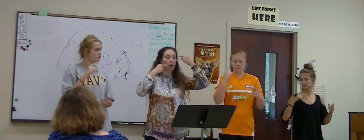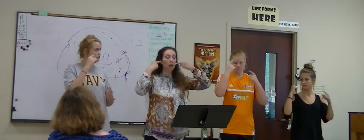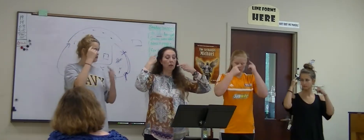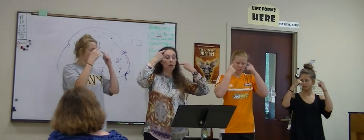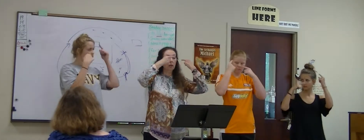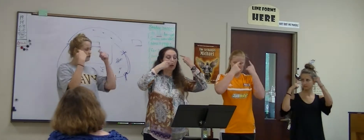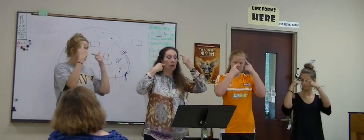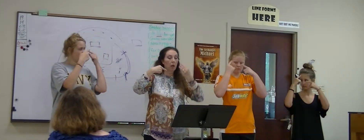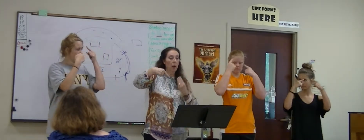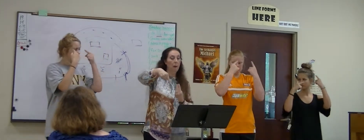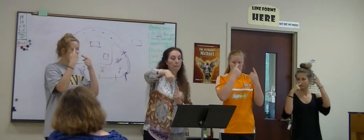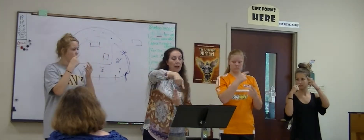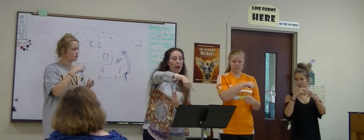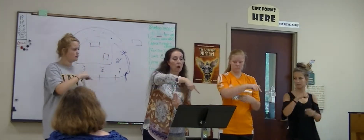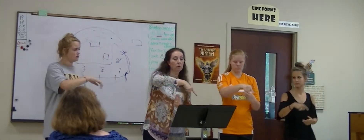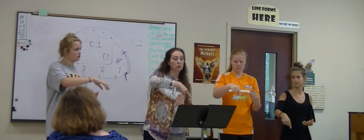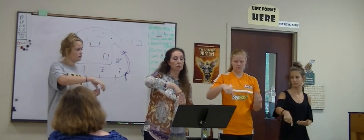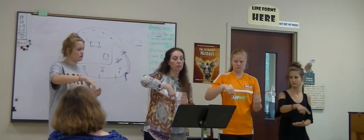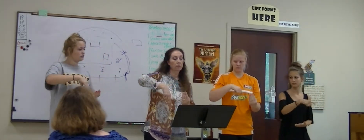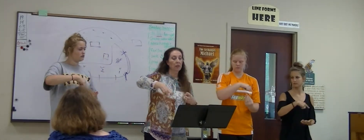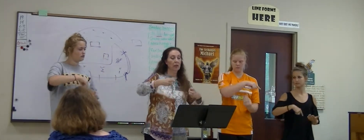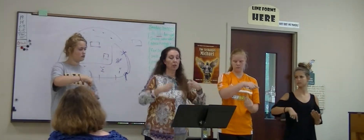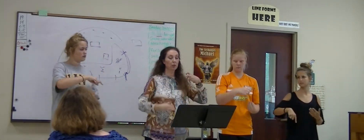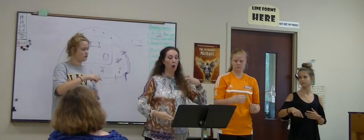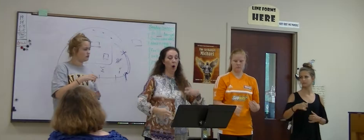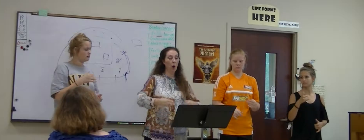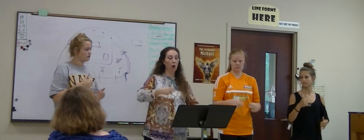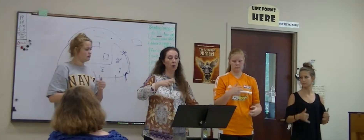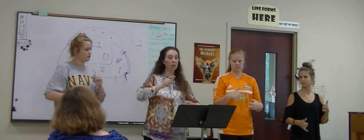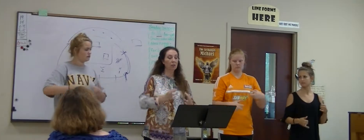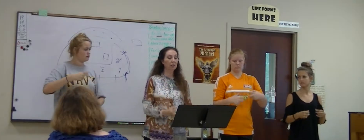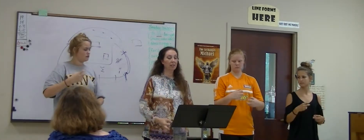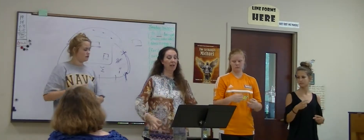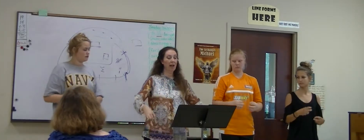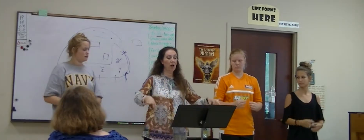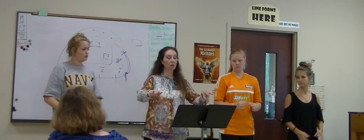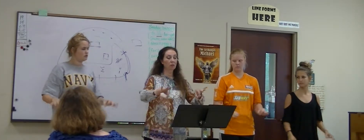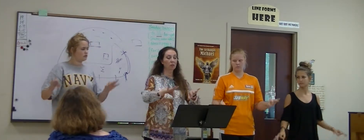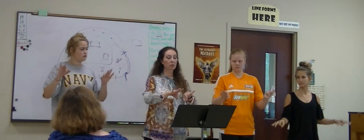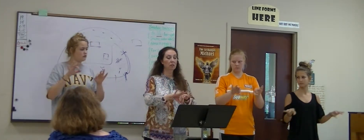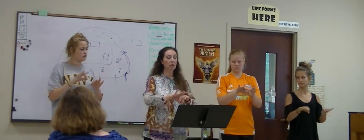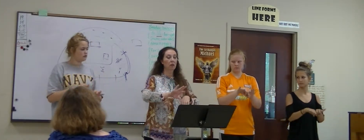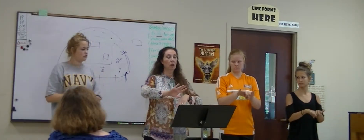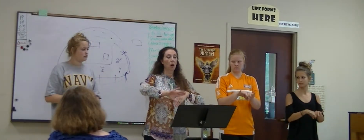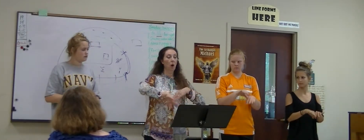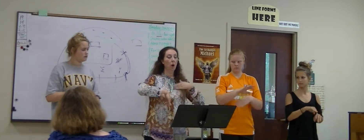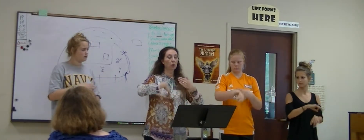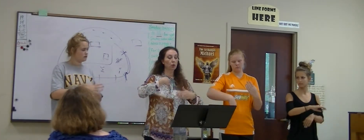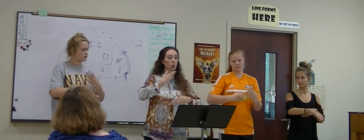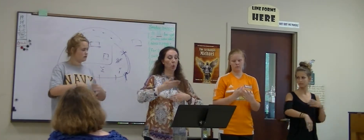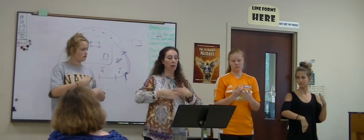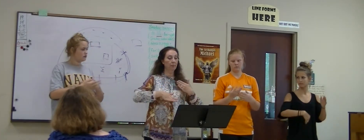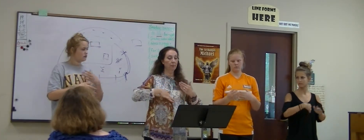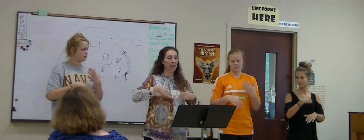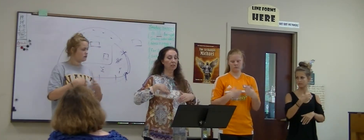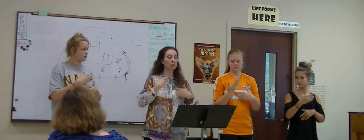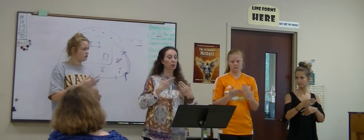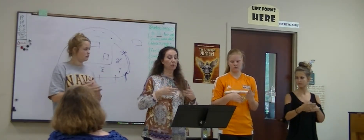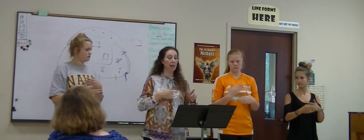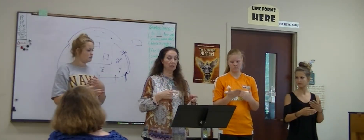think about. It's hard to count all joy.